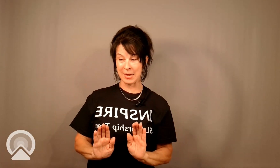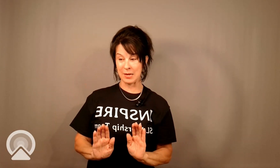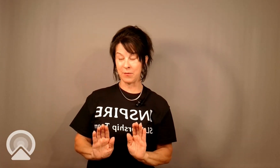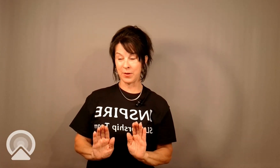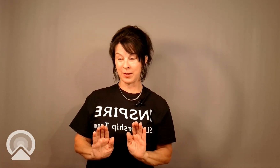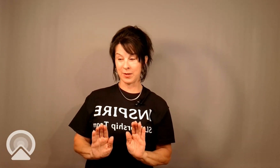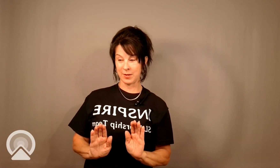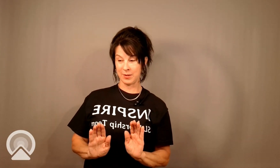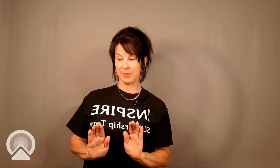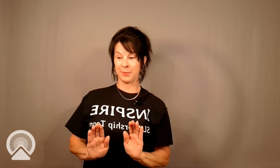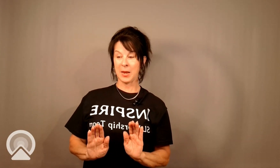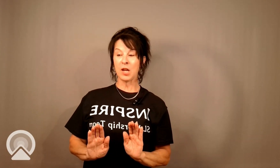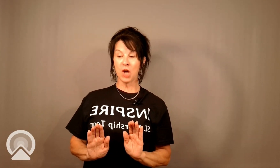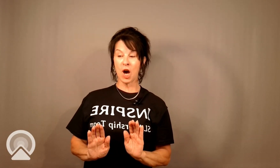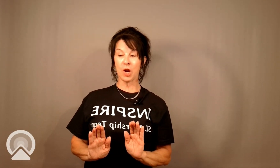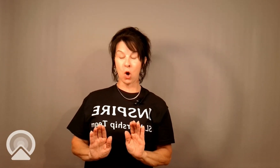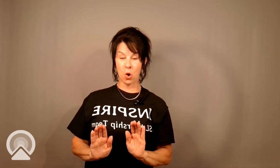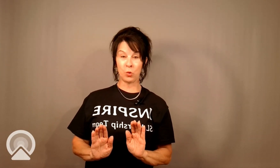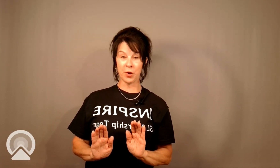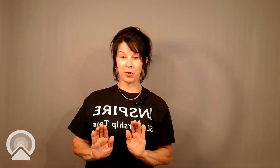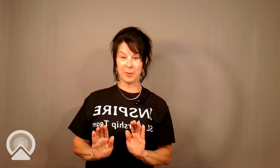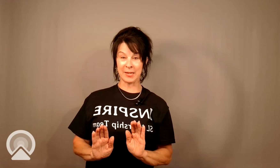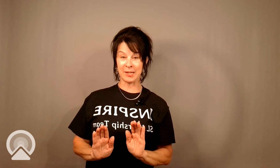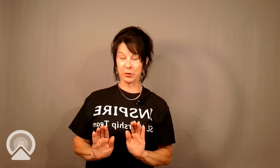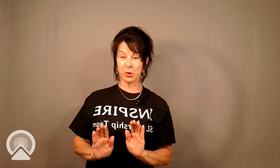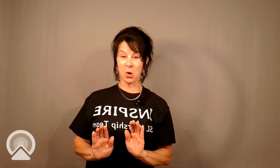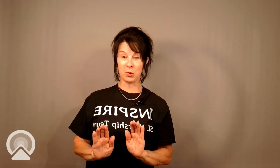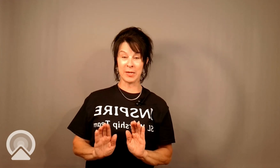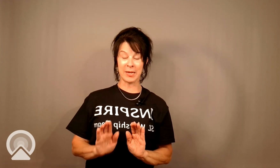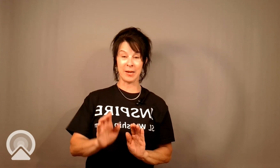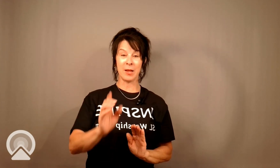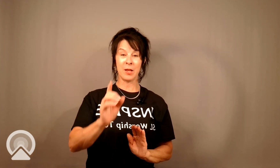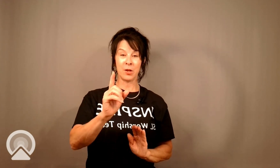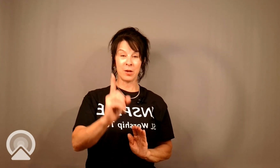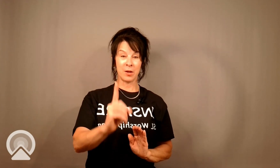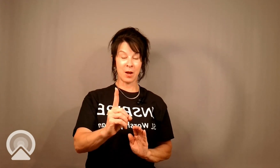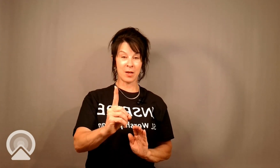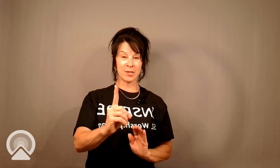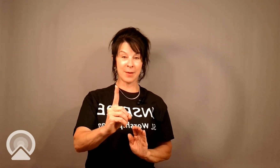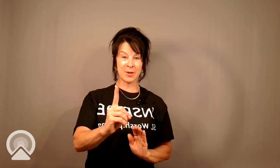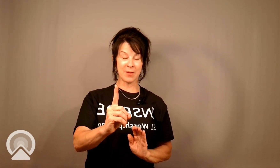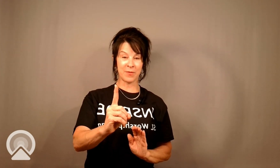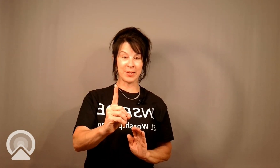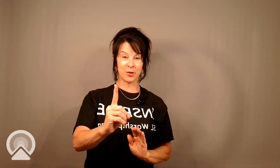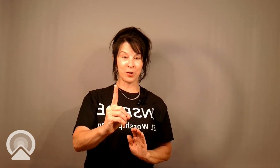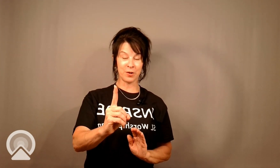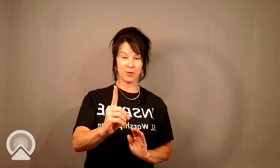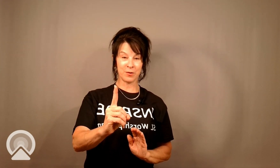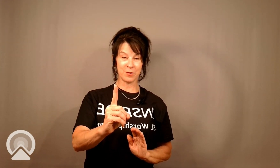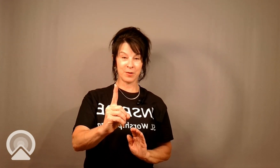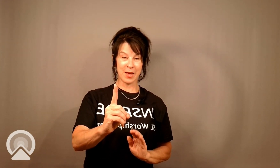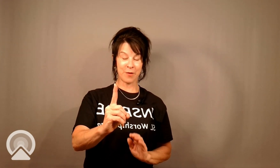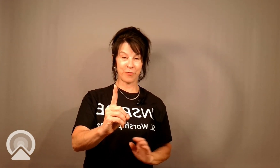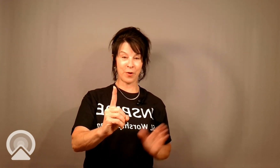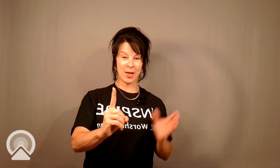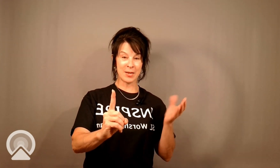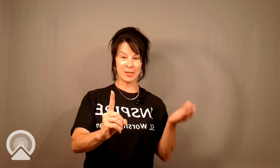grave got a hold on me. Here's your hold again. Non-dominant finger out front,